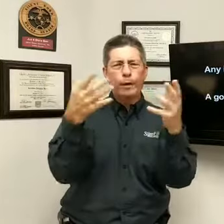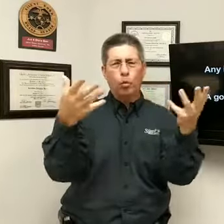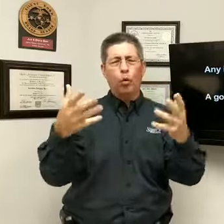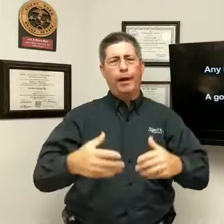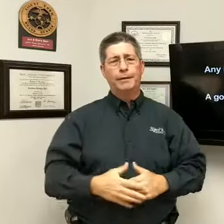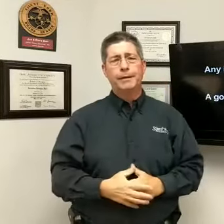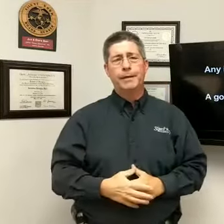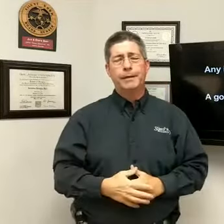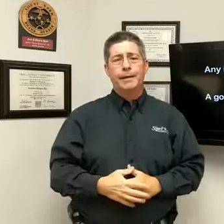what.